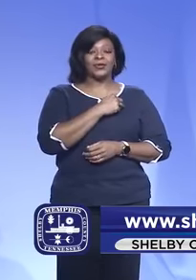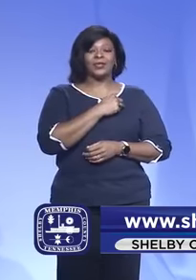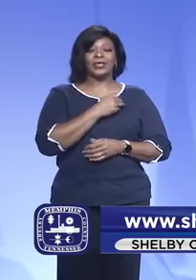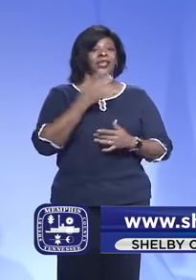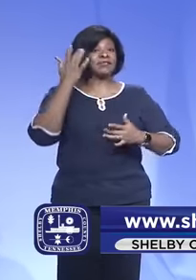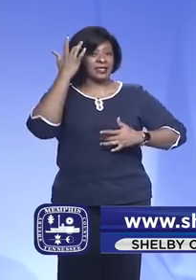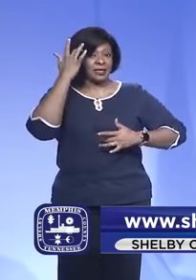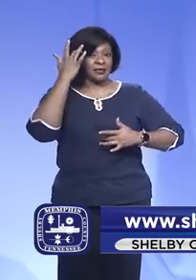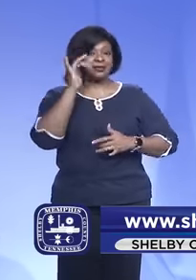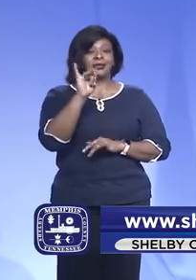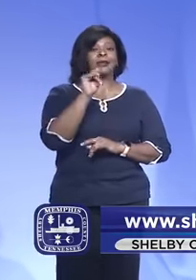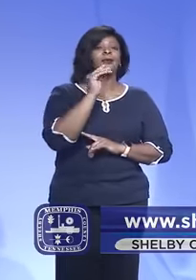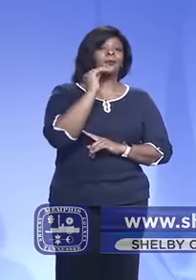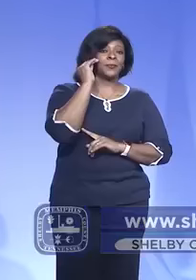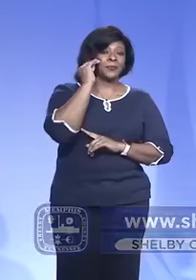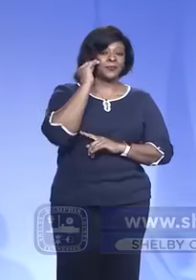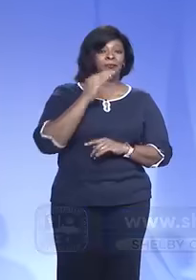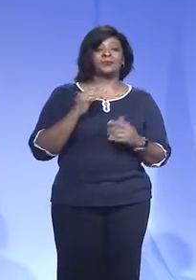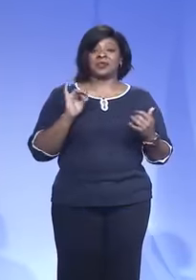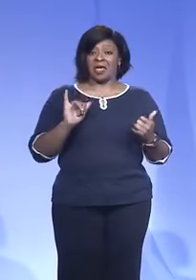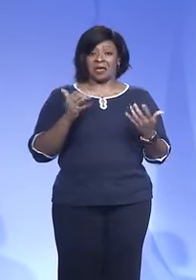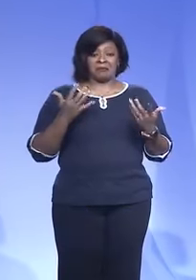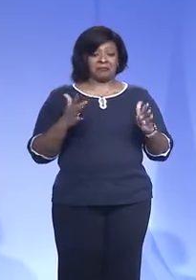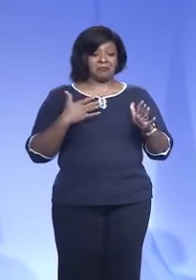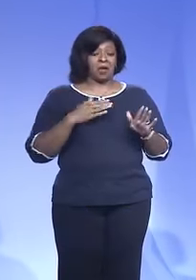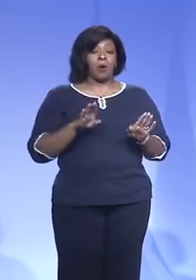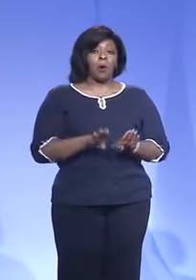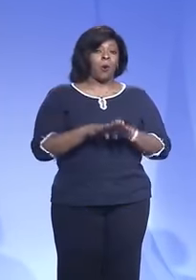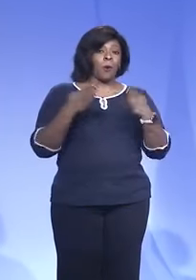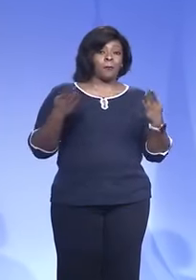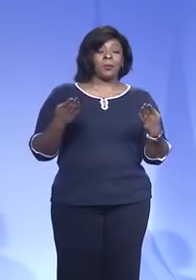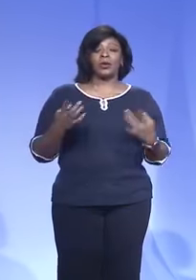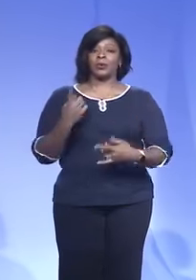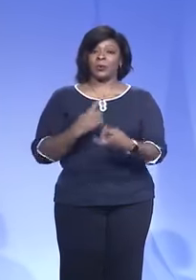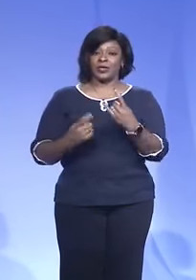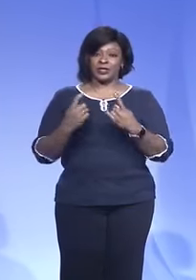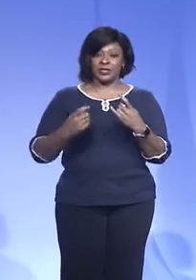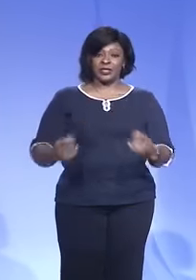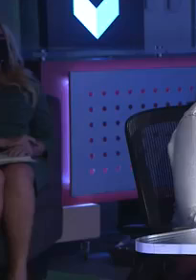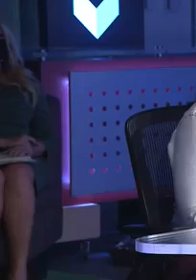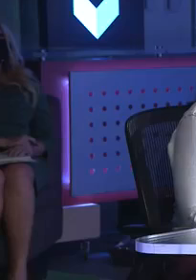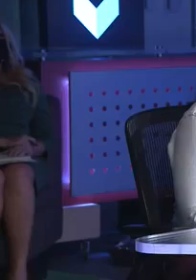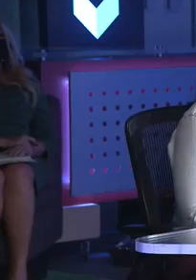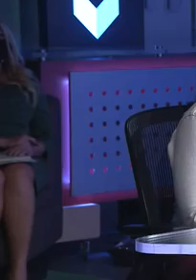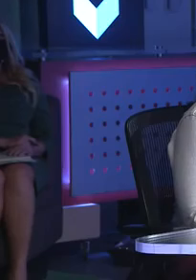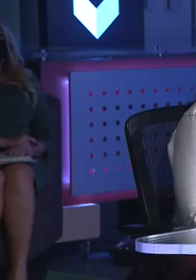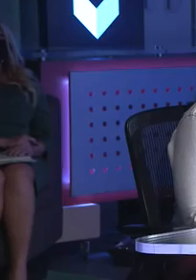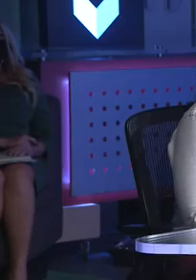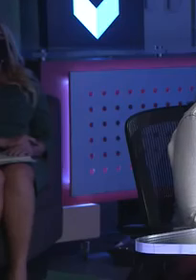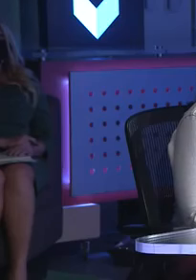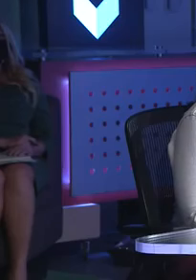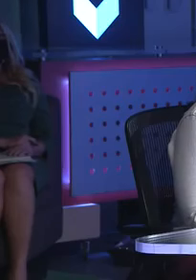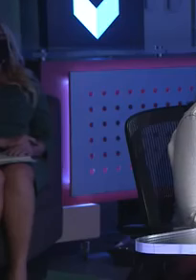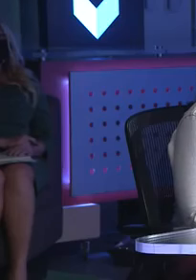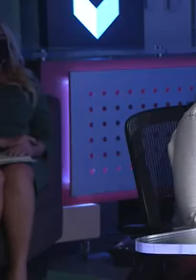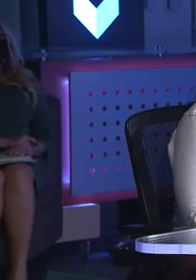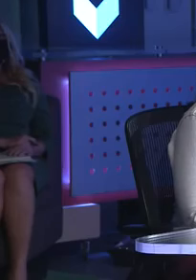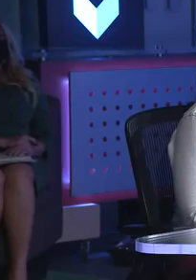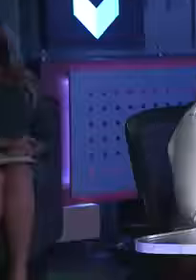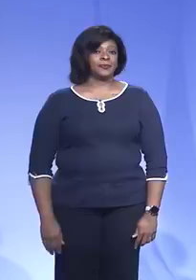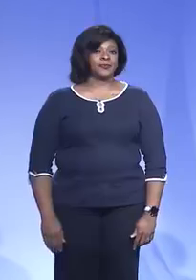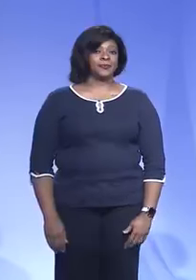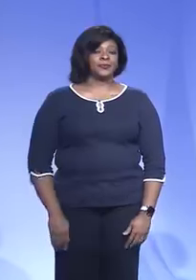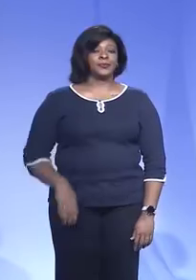sick, stay home. With that, I will open up for questions. Brad Broders, Local 24.